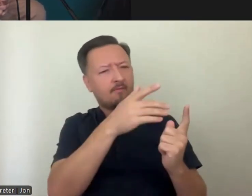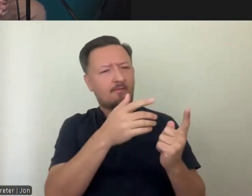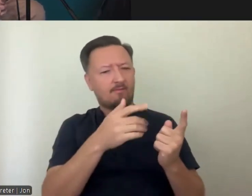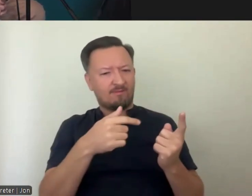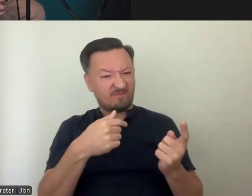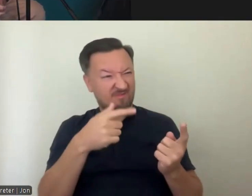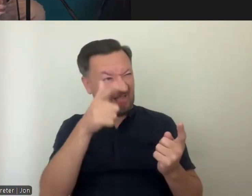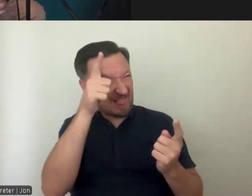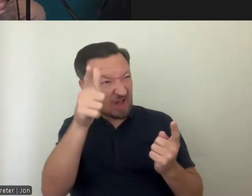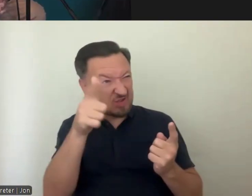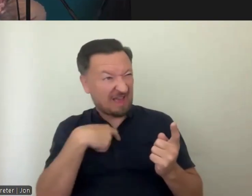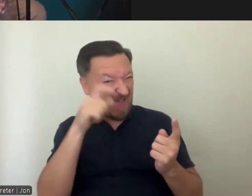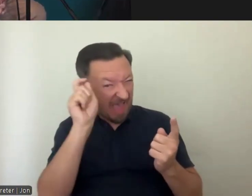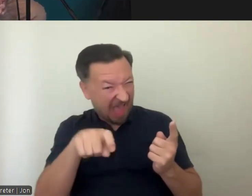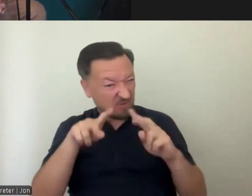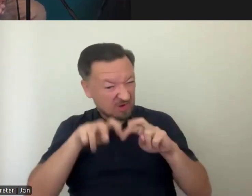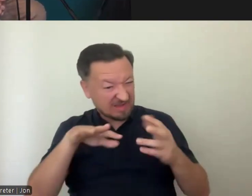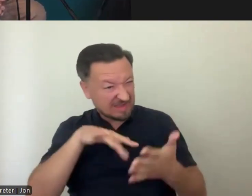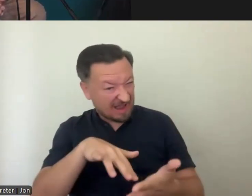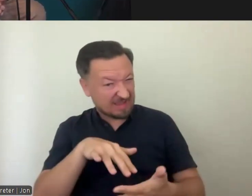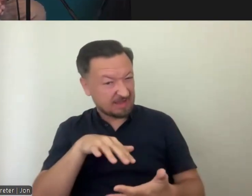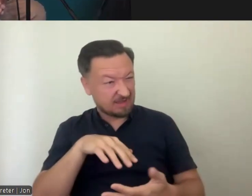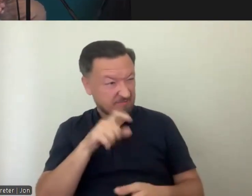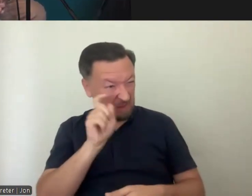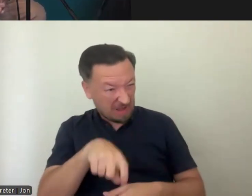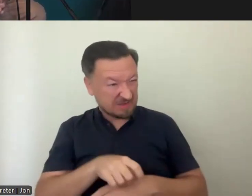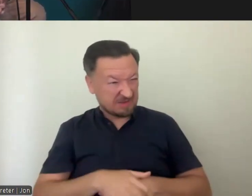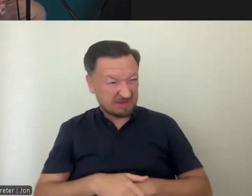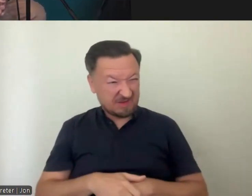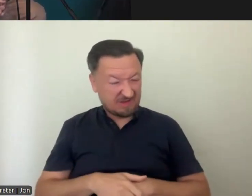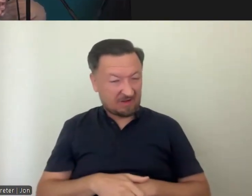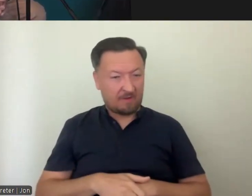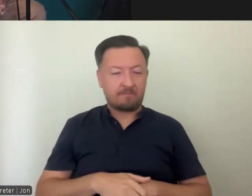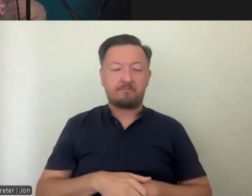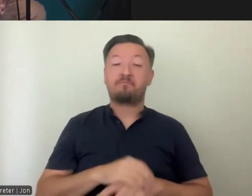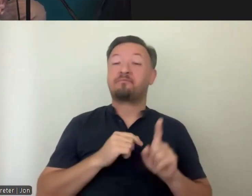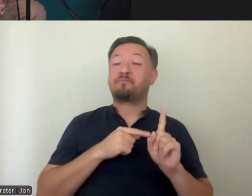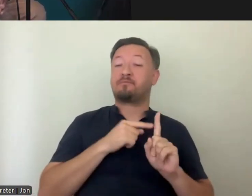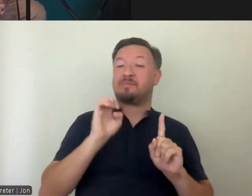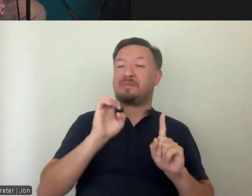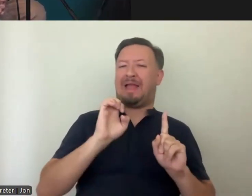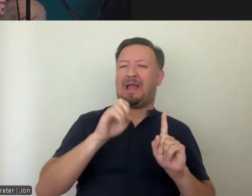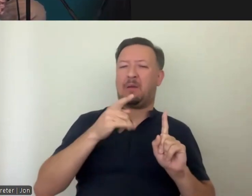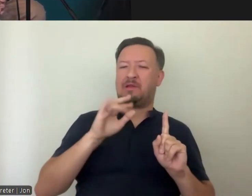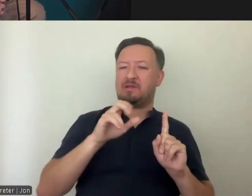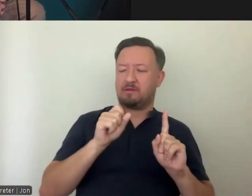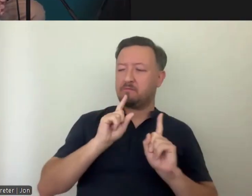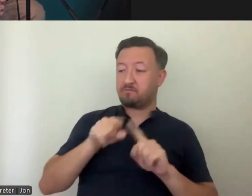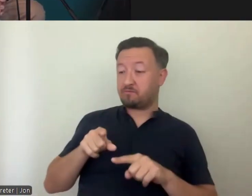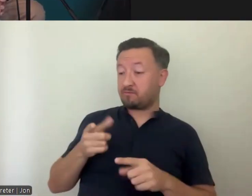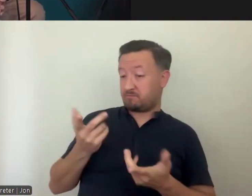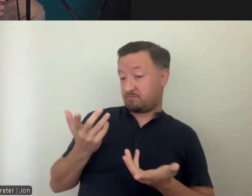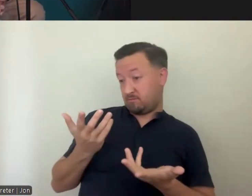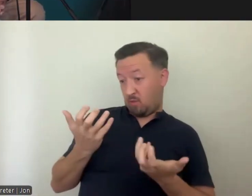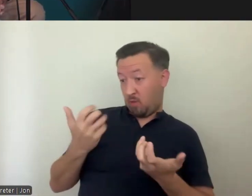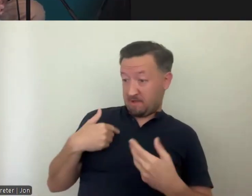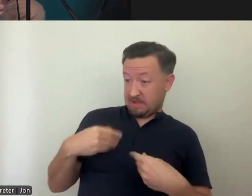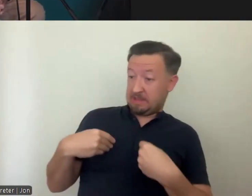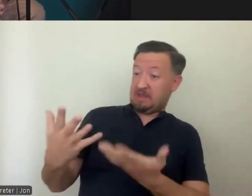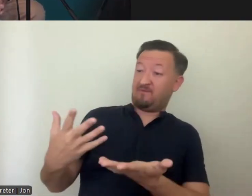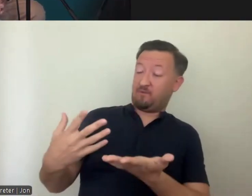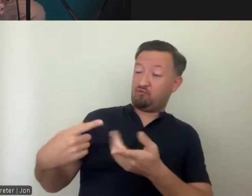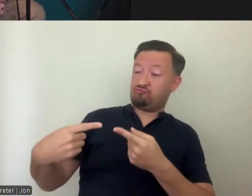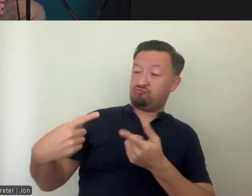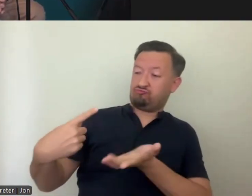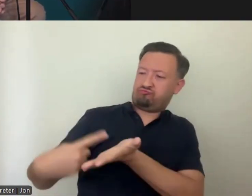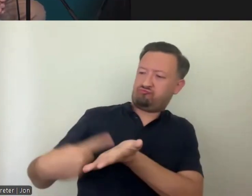study logic? And Epictetus responds, well, would you like me to provide you with an argument for why